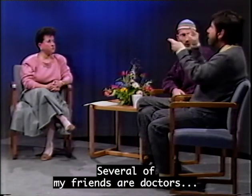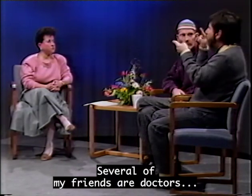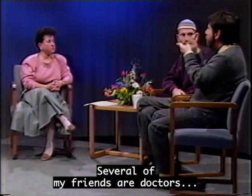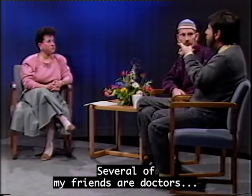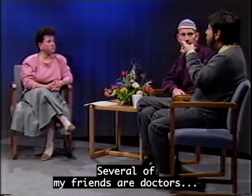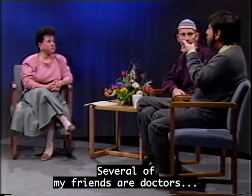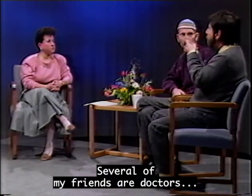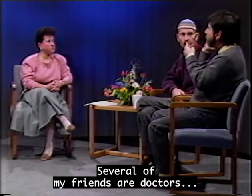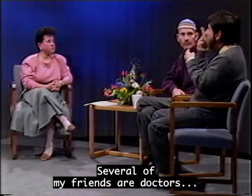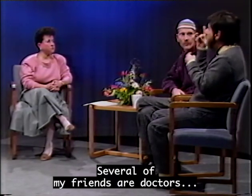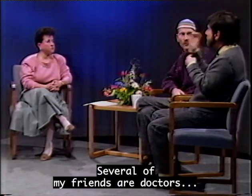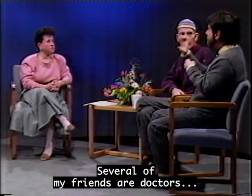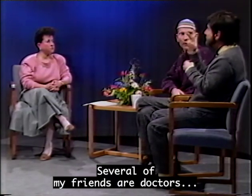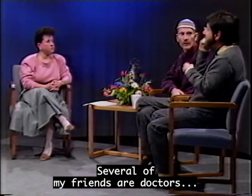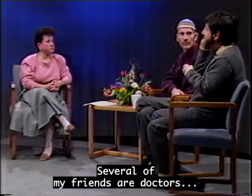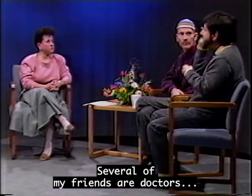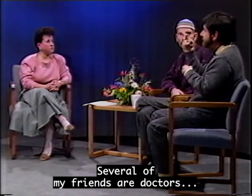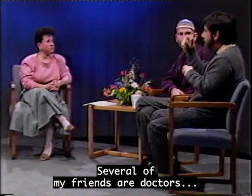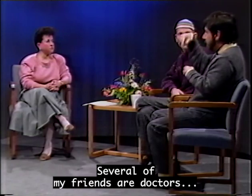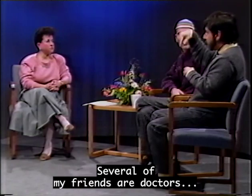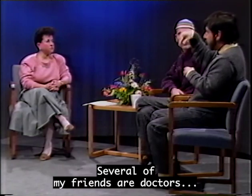Several of my friends are doctors